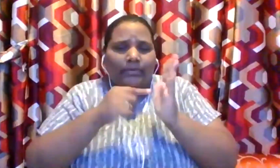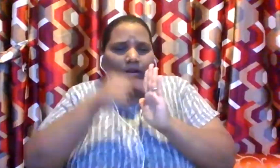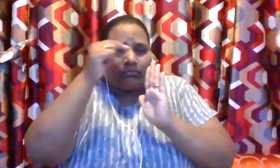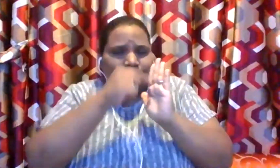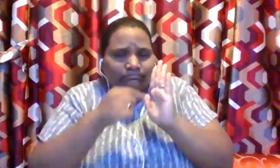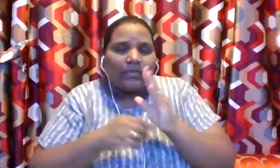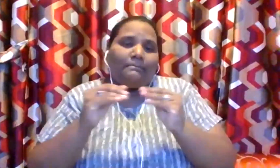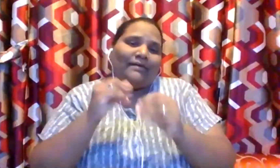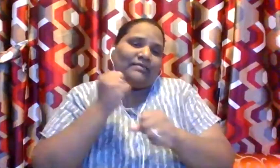session 5